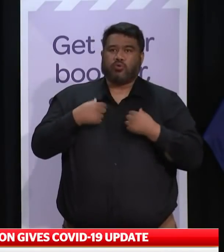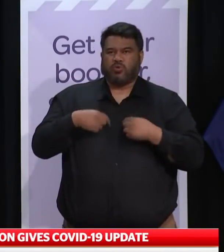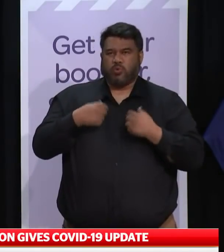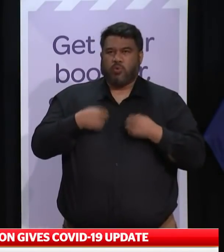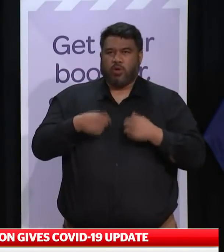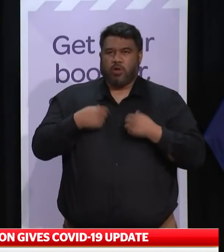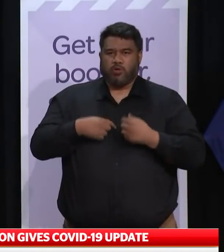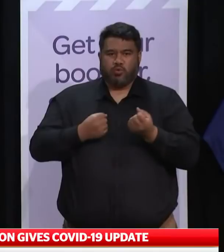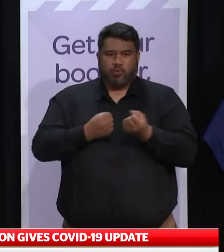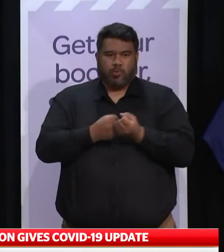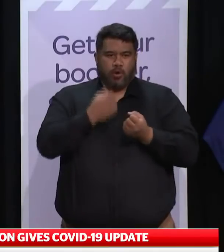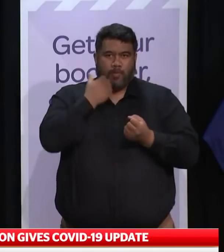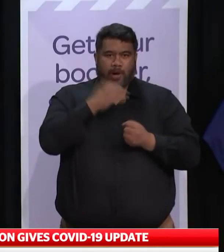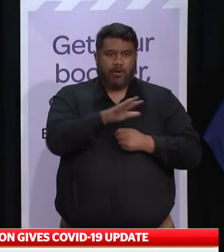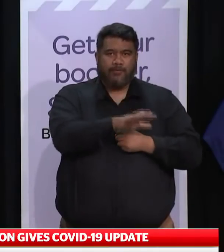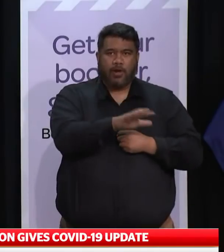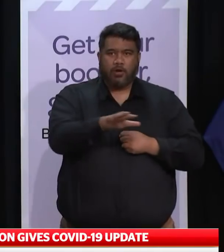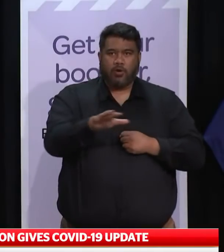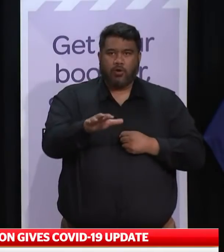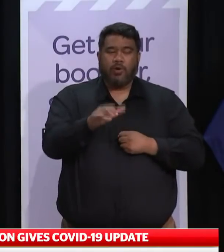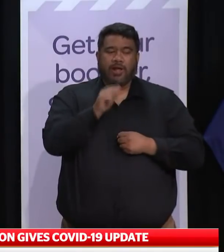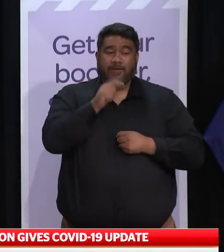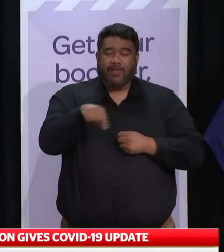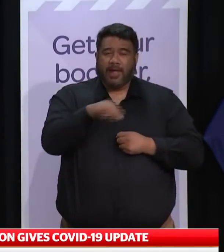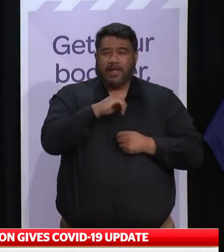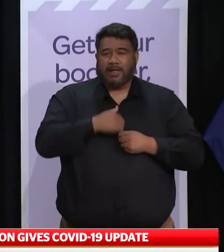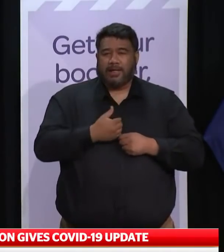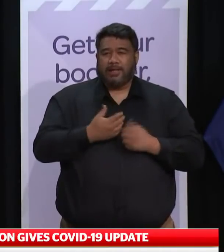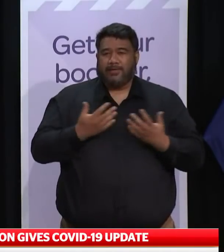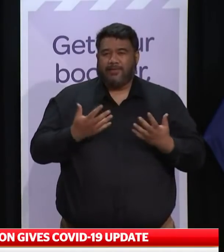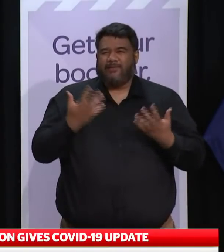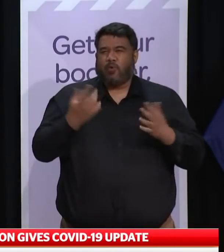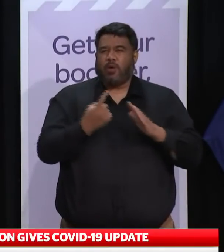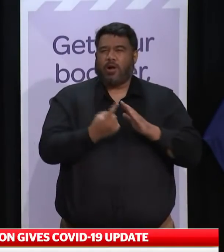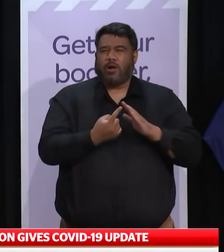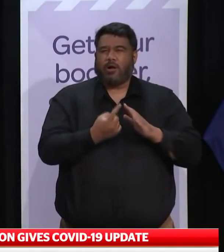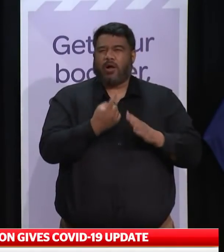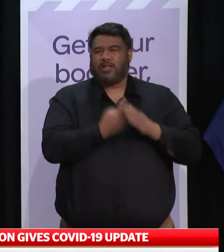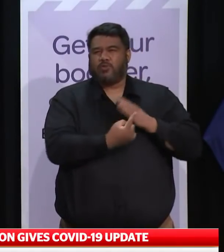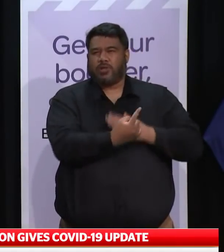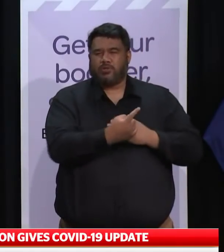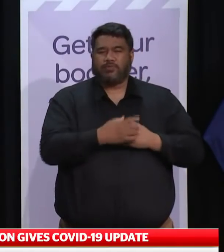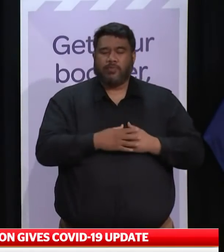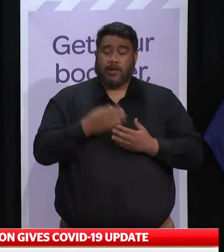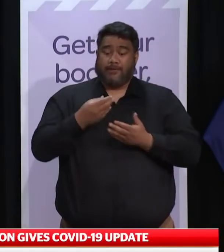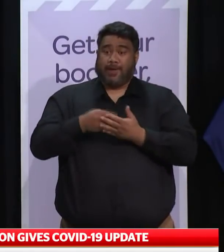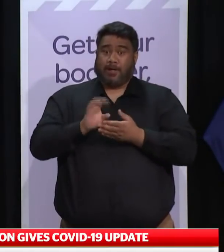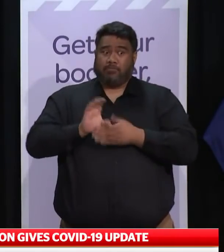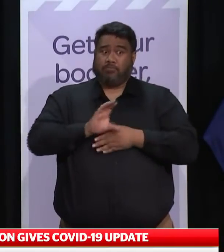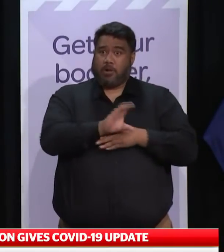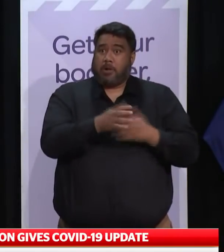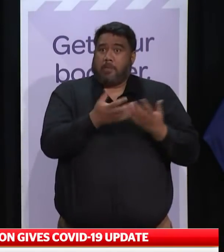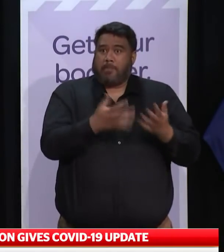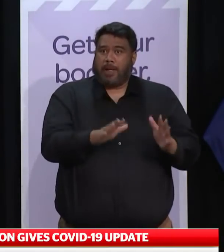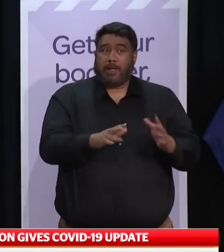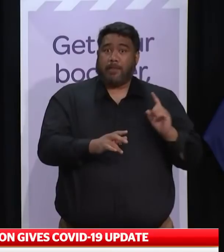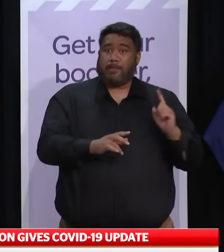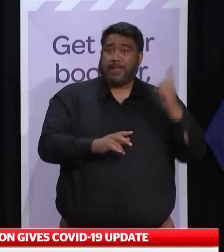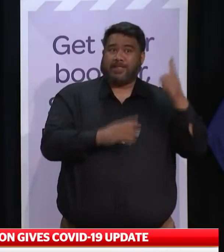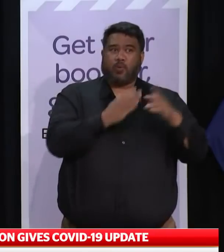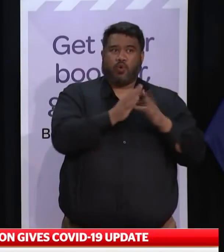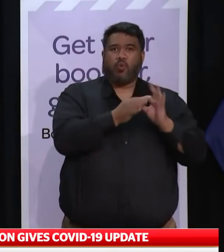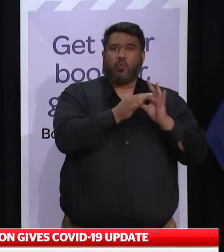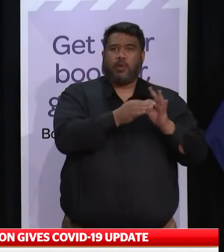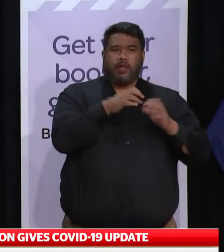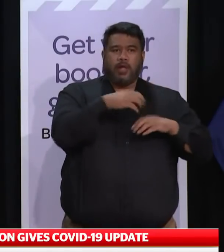able to support whānau if they do need to isolate. So part of that funding was allocated for that reason, and I know that ministers are working through with agencies